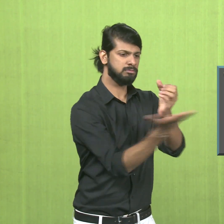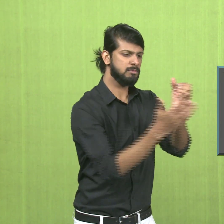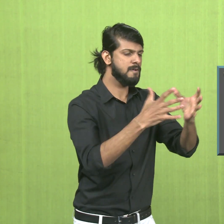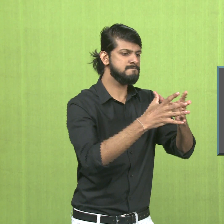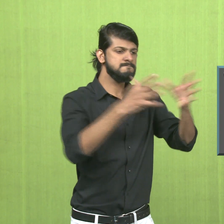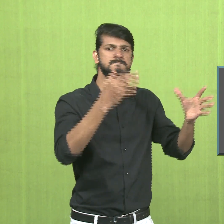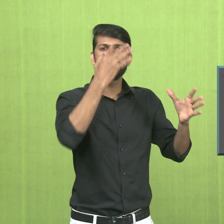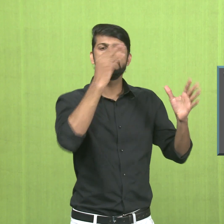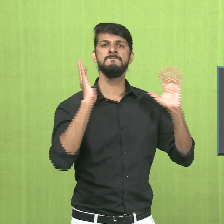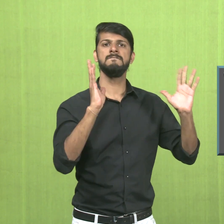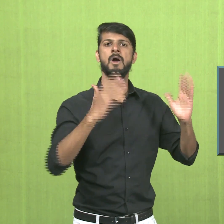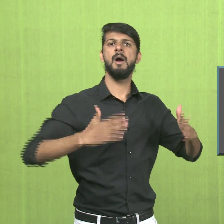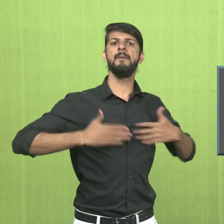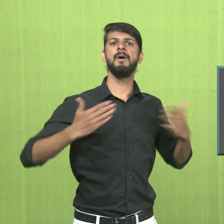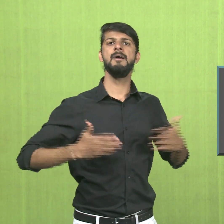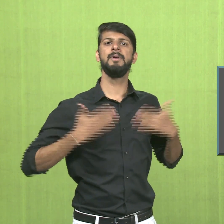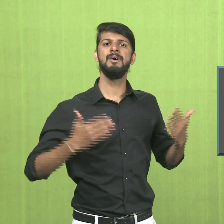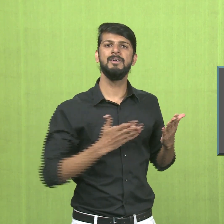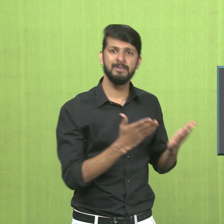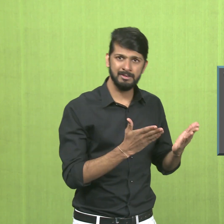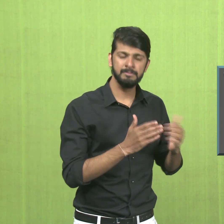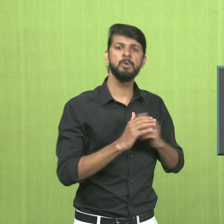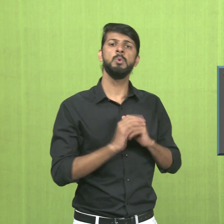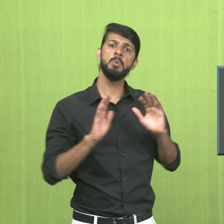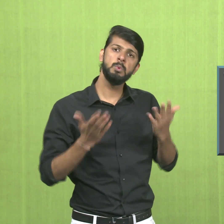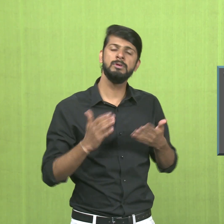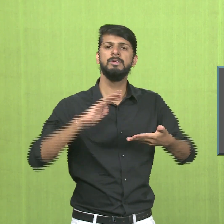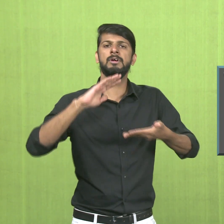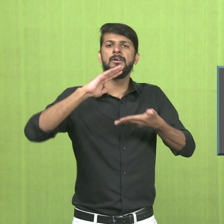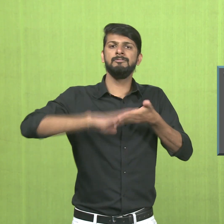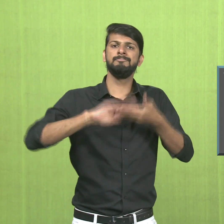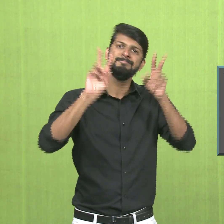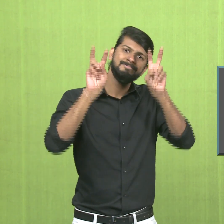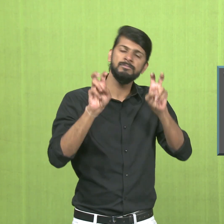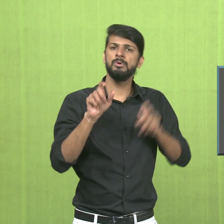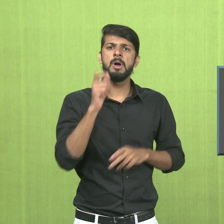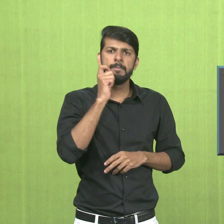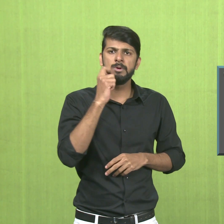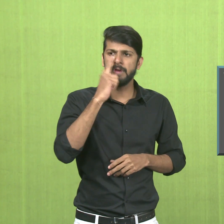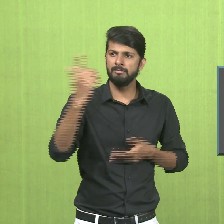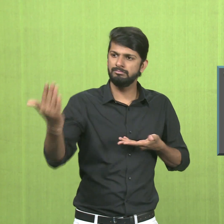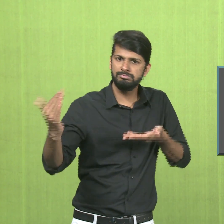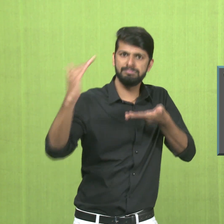and they have a good crop, a bumper crop which makes everybody very joyous, or when their